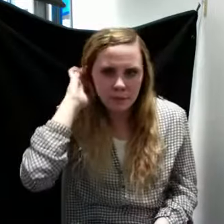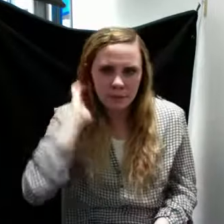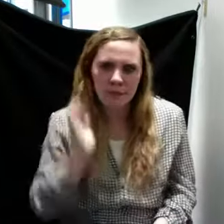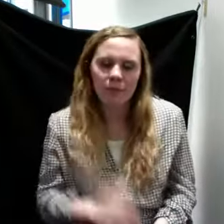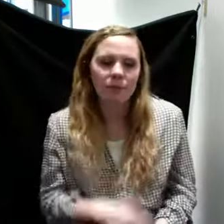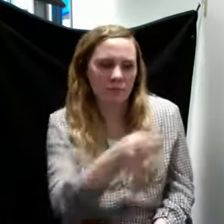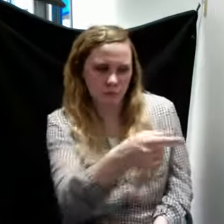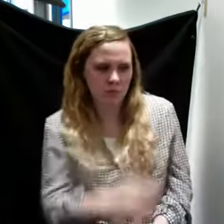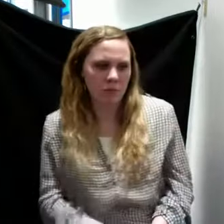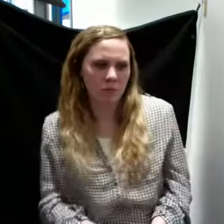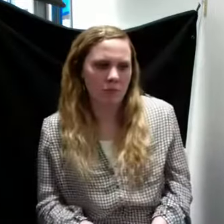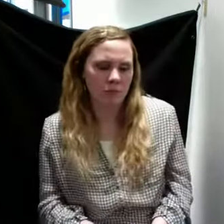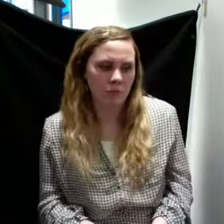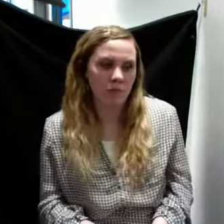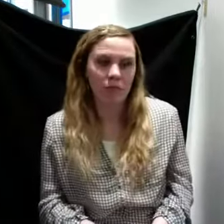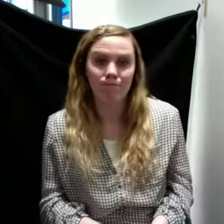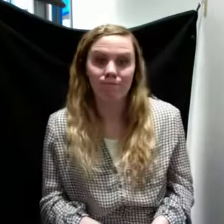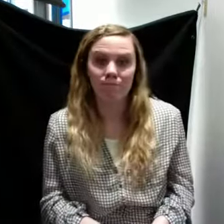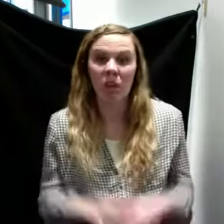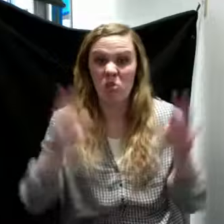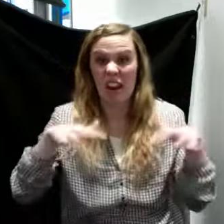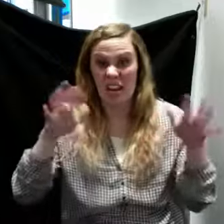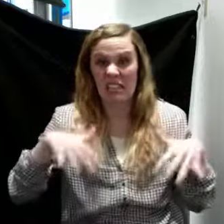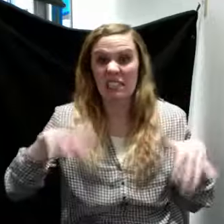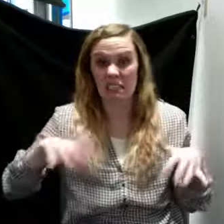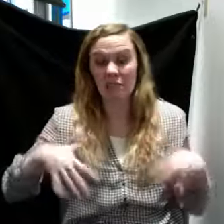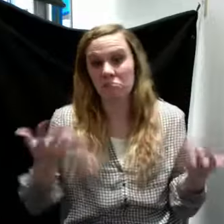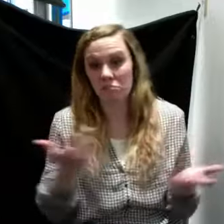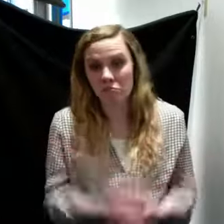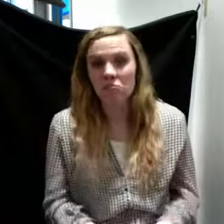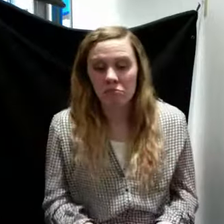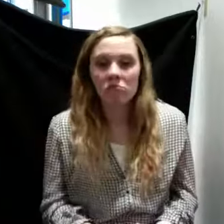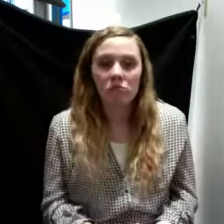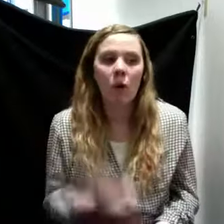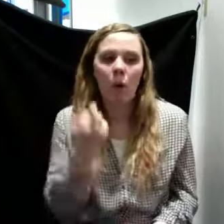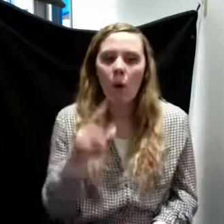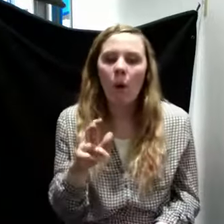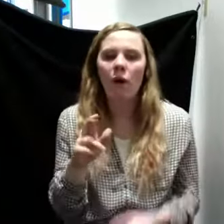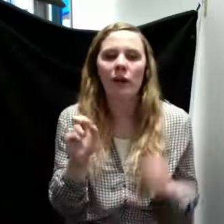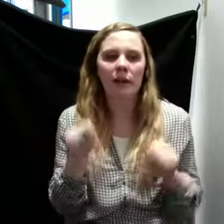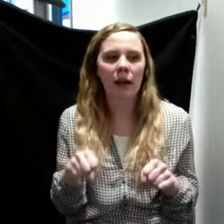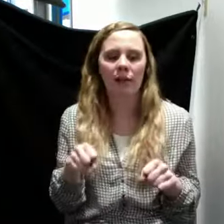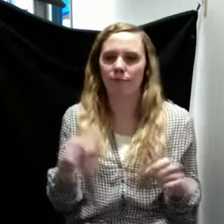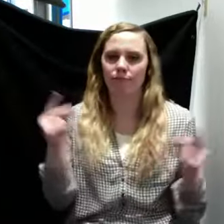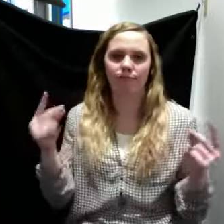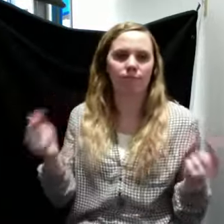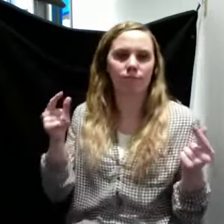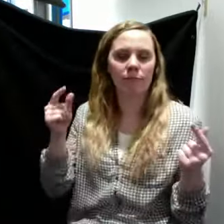Yep, it rains. Or you get a rapid temperature change, and then suddenly